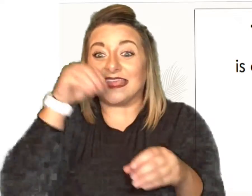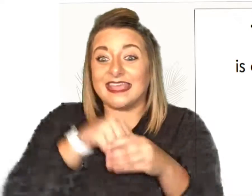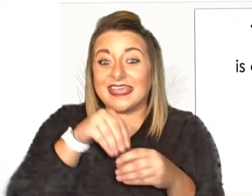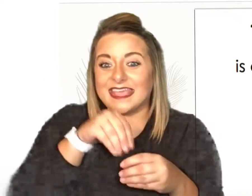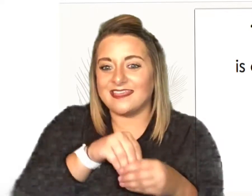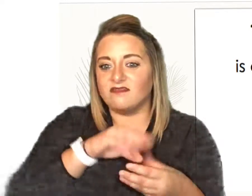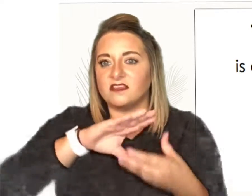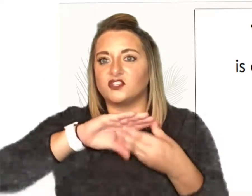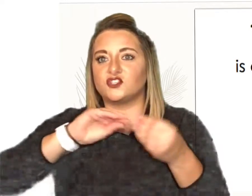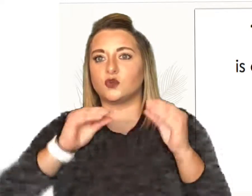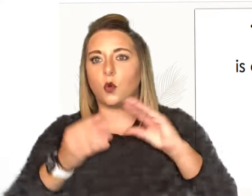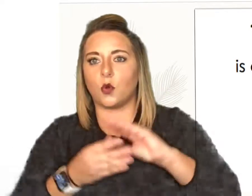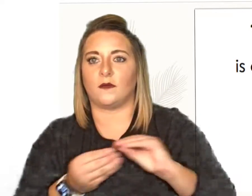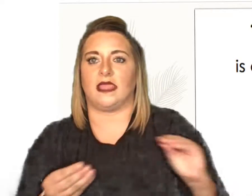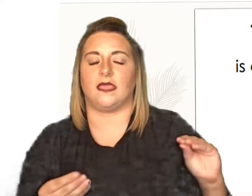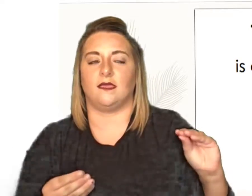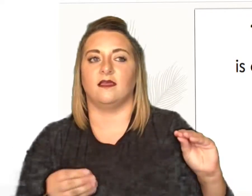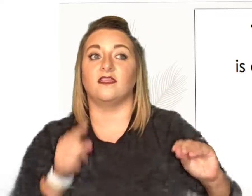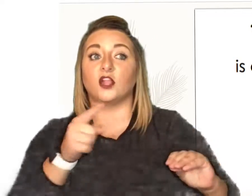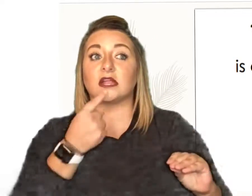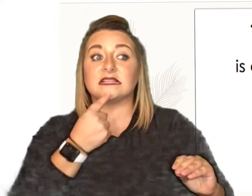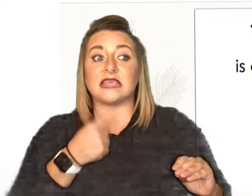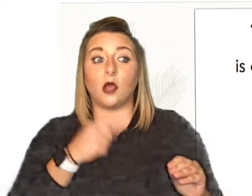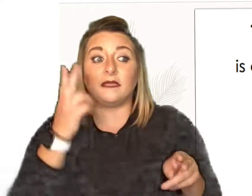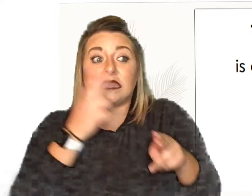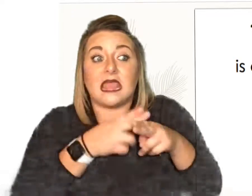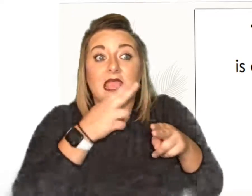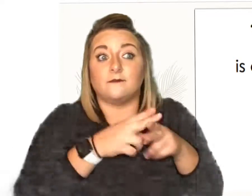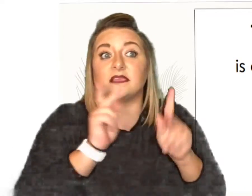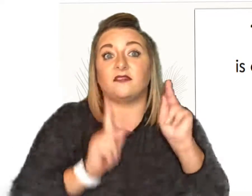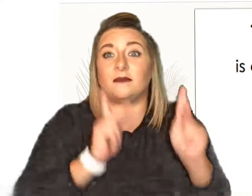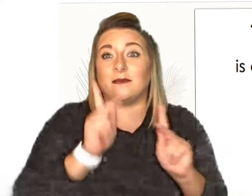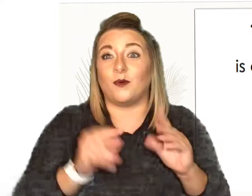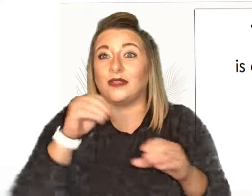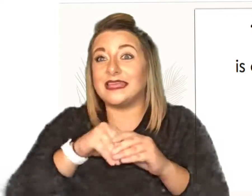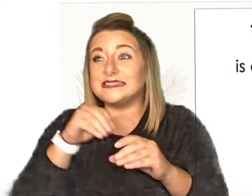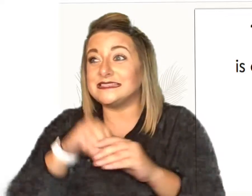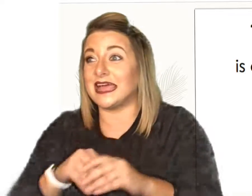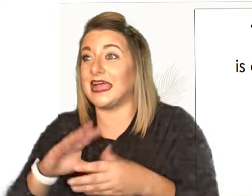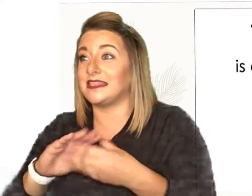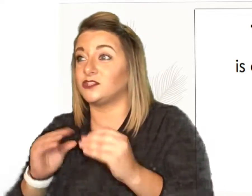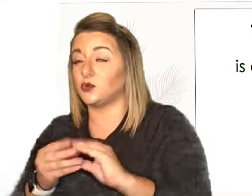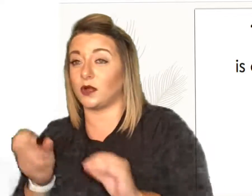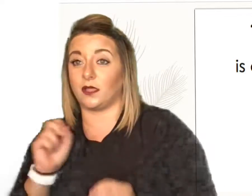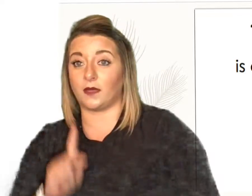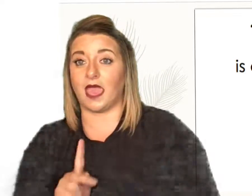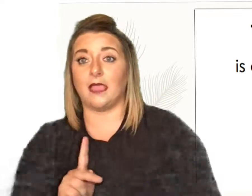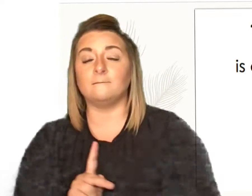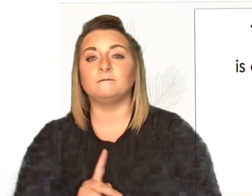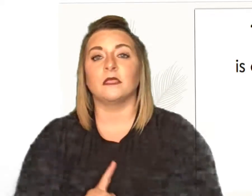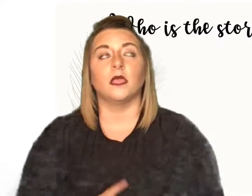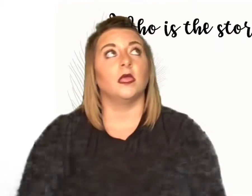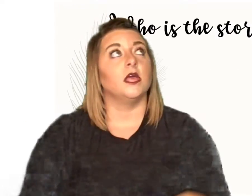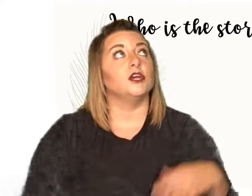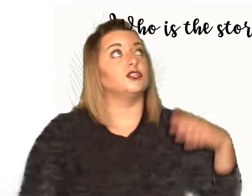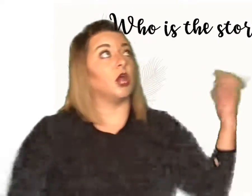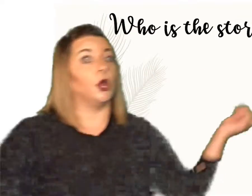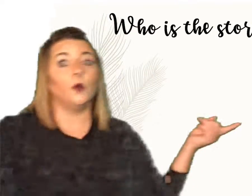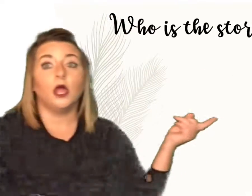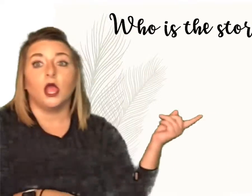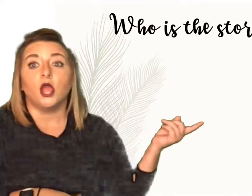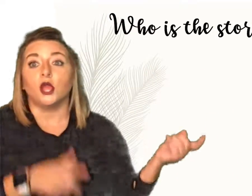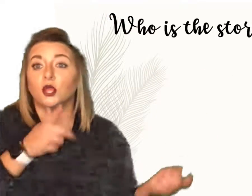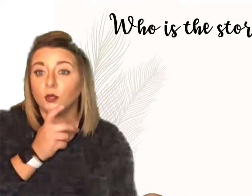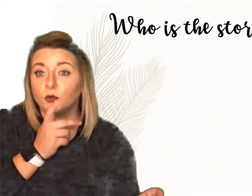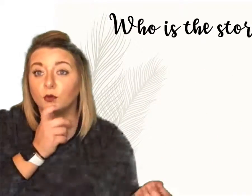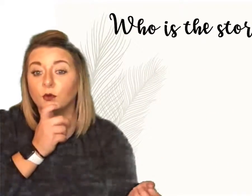who was in the story, then you're going to tell me names of the people inside the story, okay?